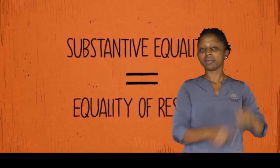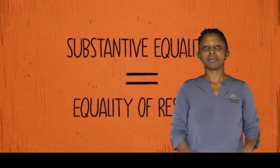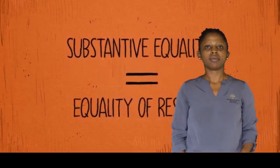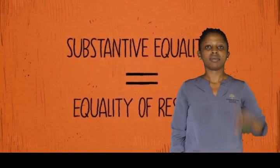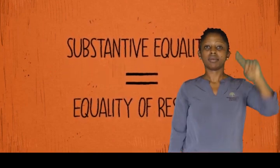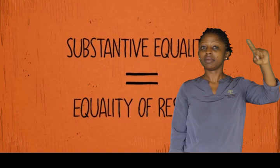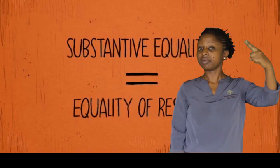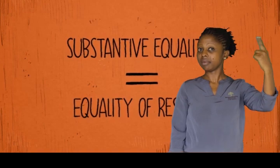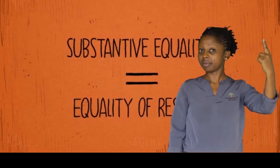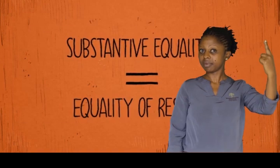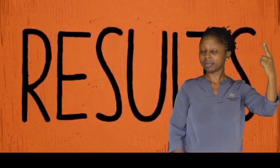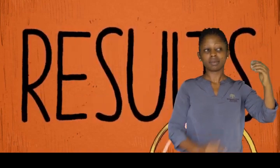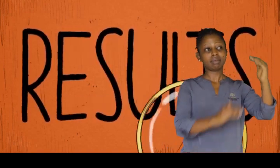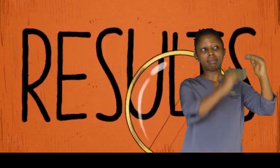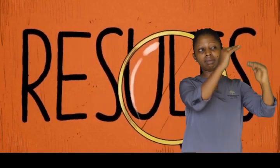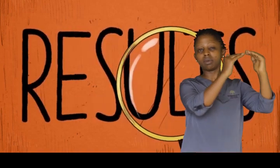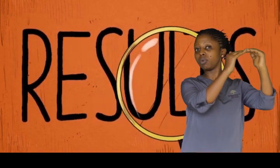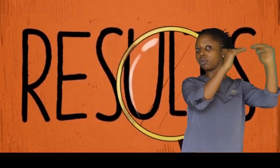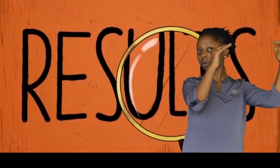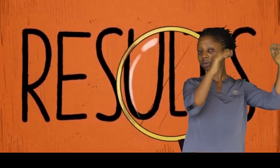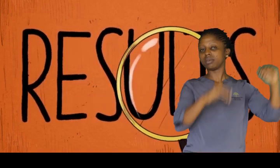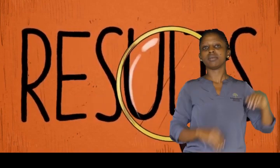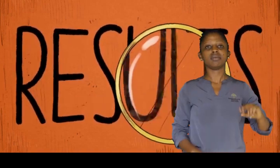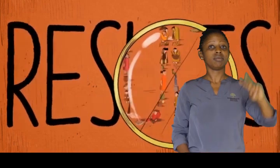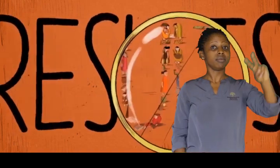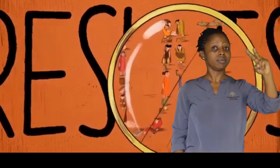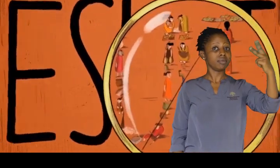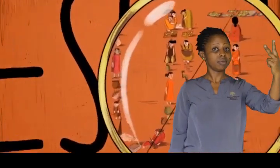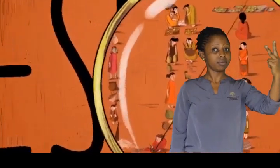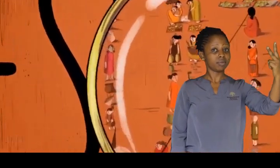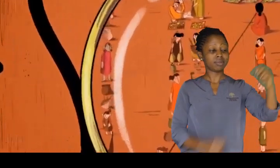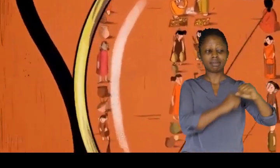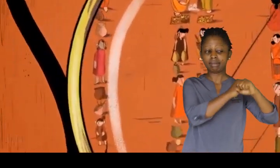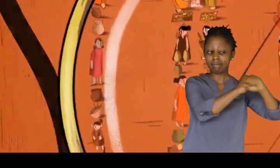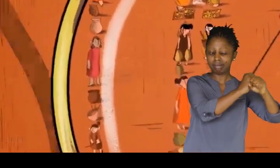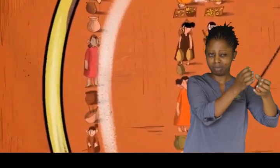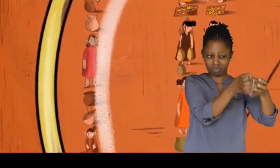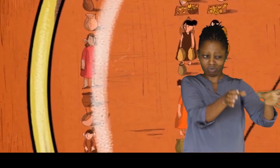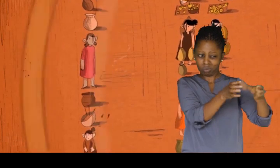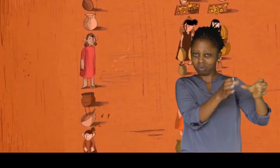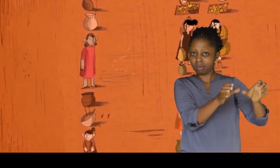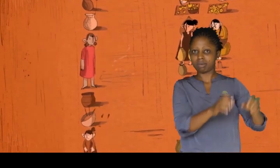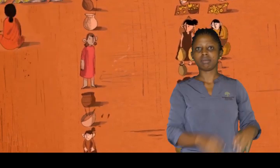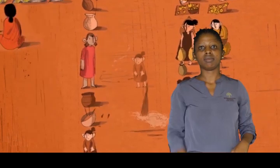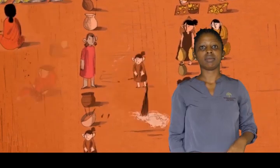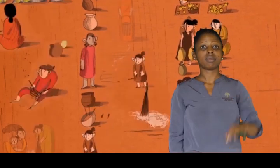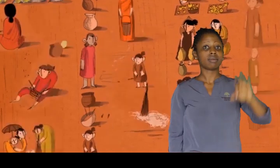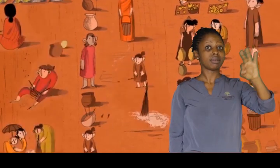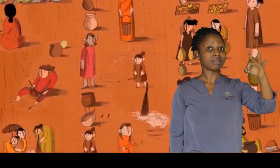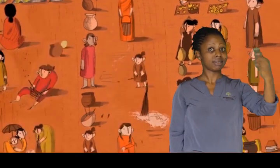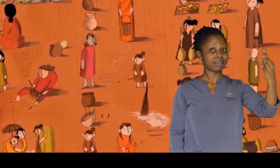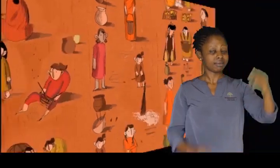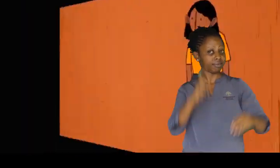The CEDAW framework encompasses substantive equality, non-discrimination, and state obligation.